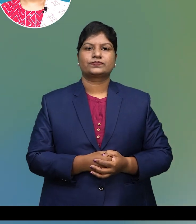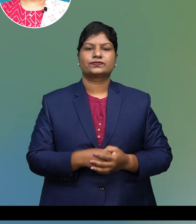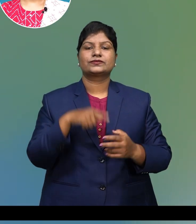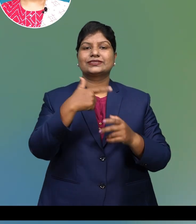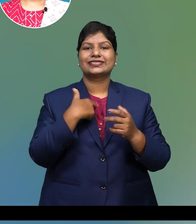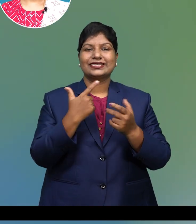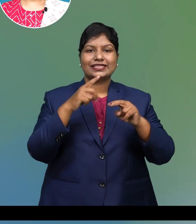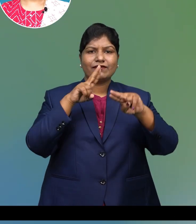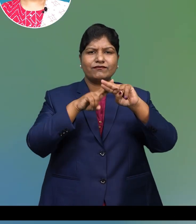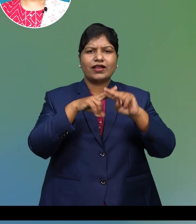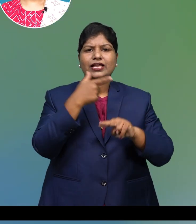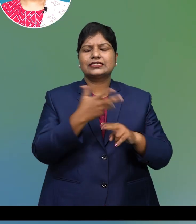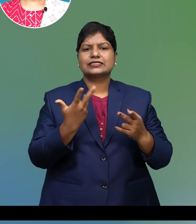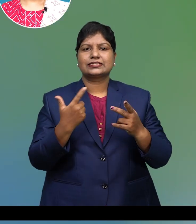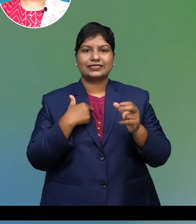fertilization,